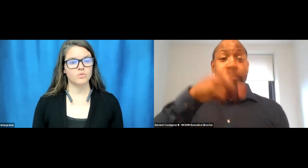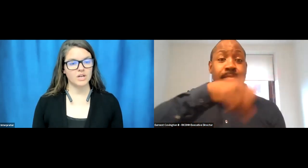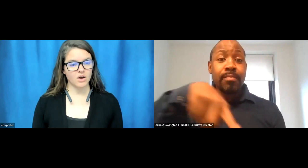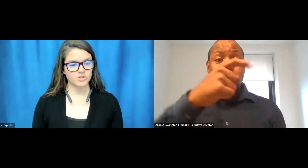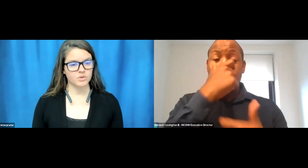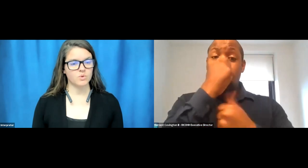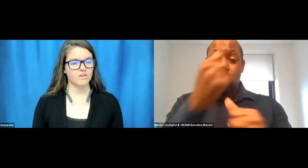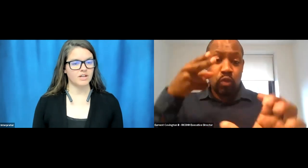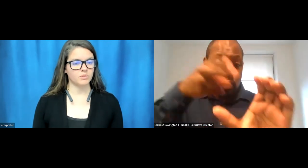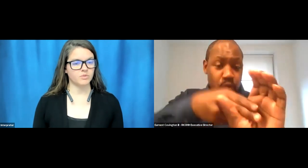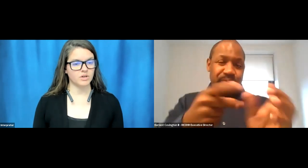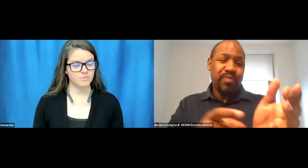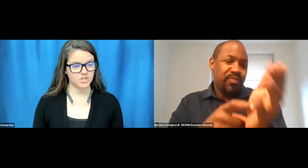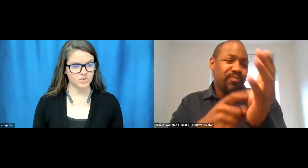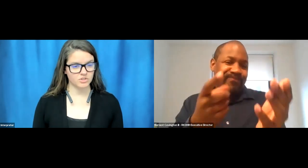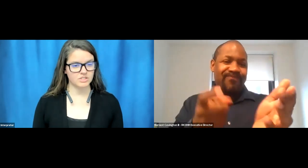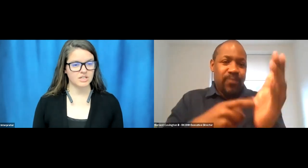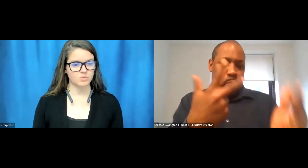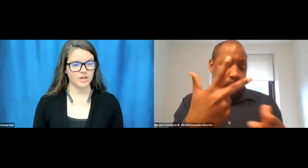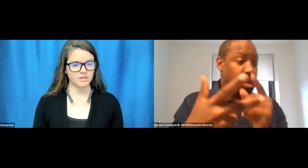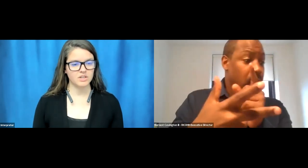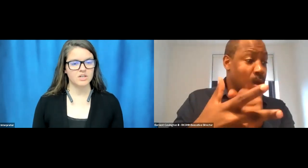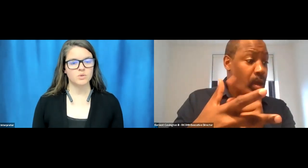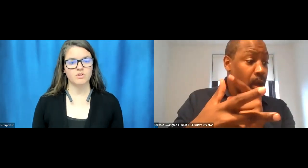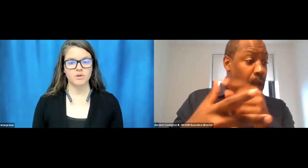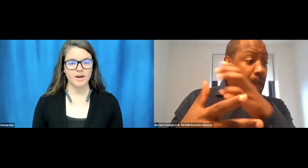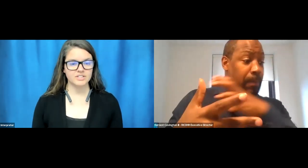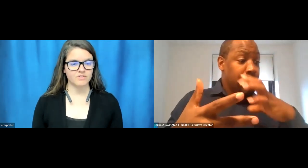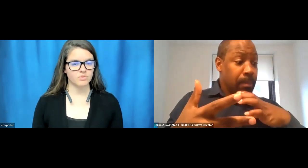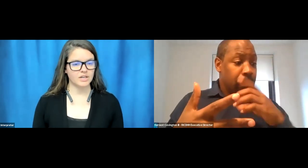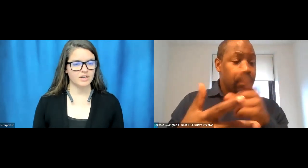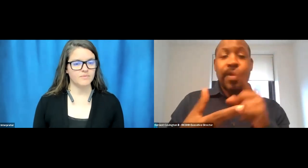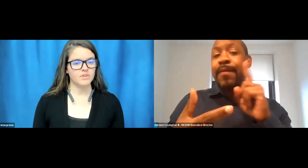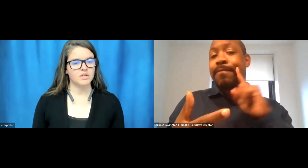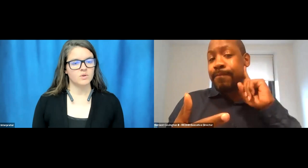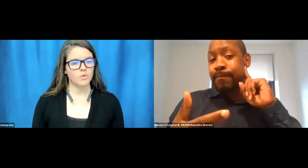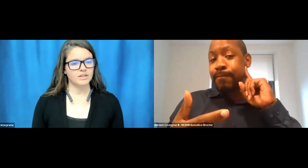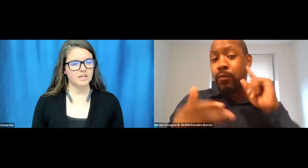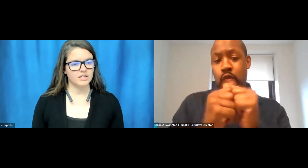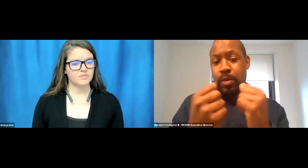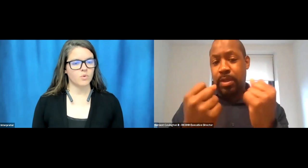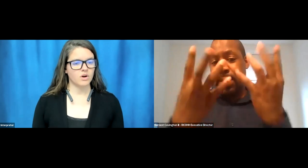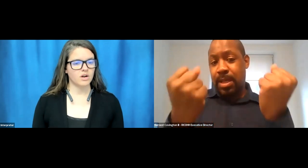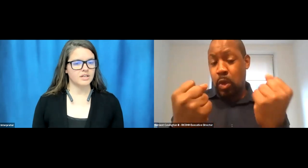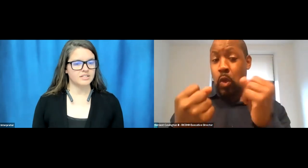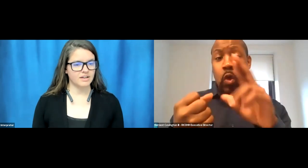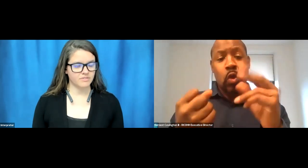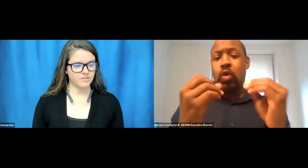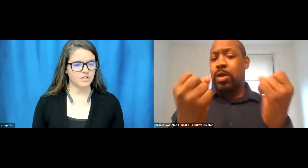three also who are available for commissioners as well. So we're required to have three. One is for a deaf